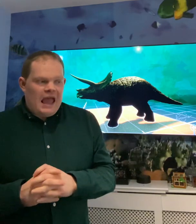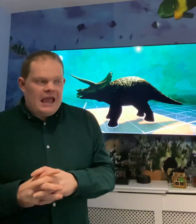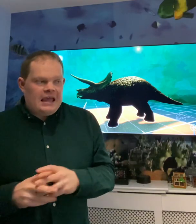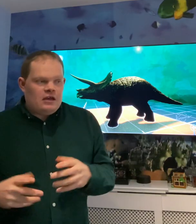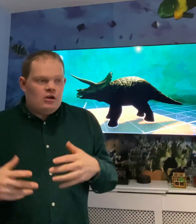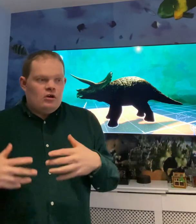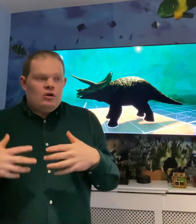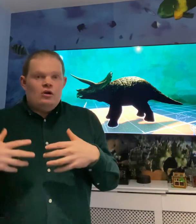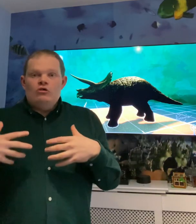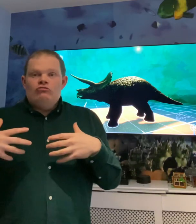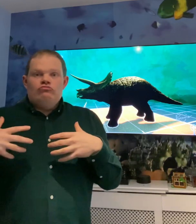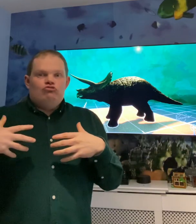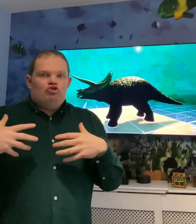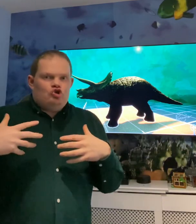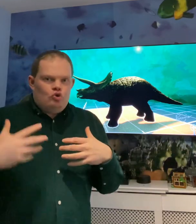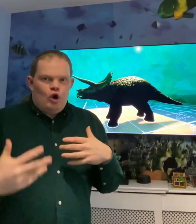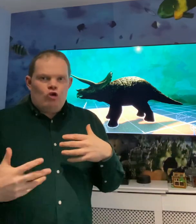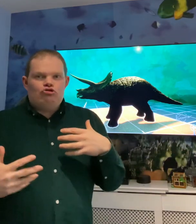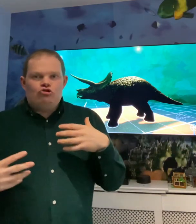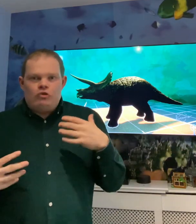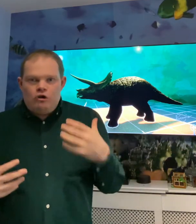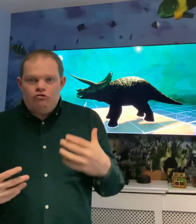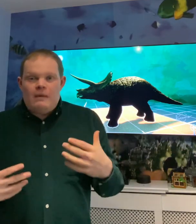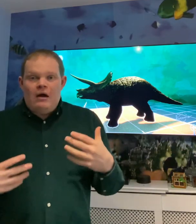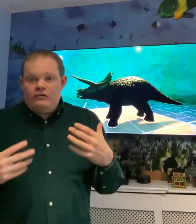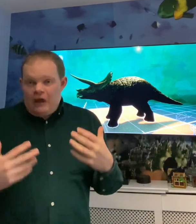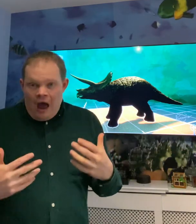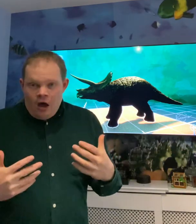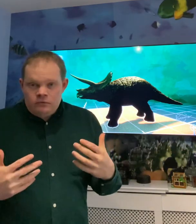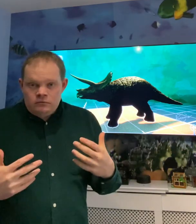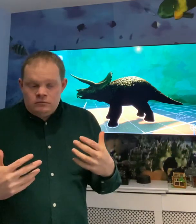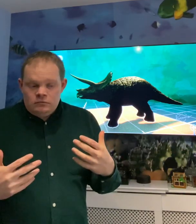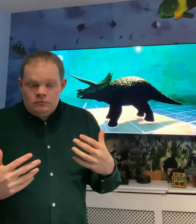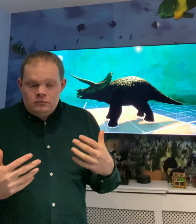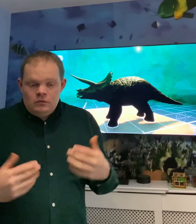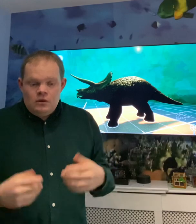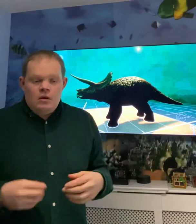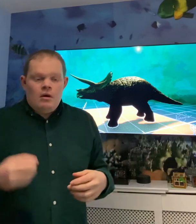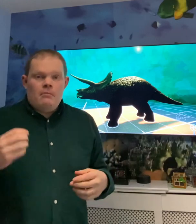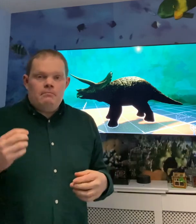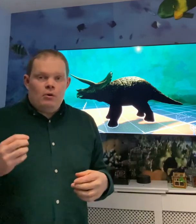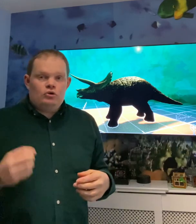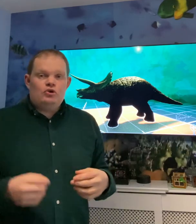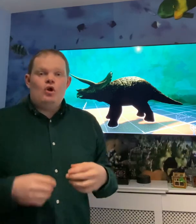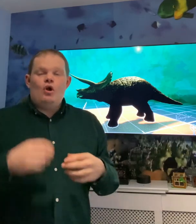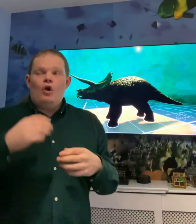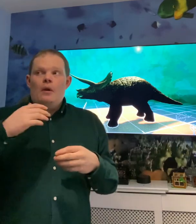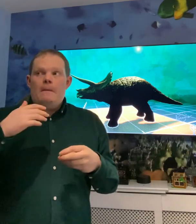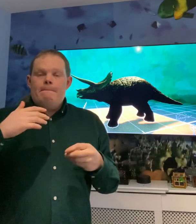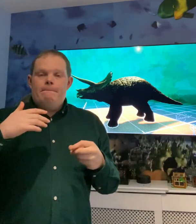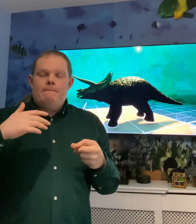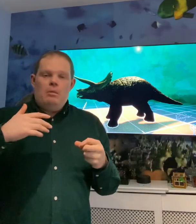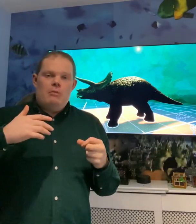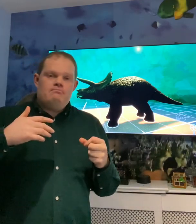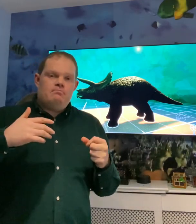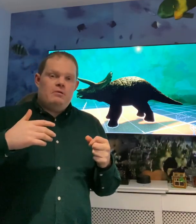say, 200 to 300 miles an hour. But if they